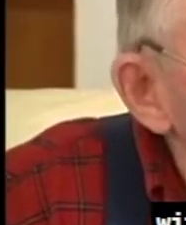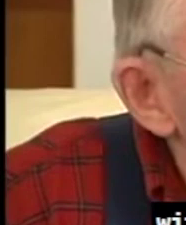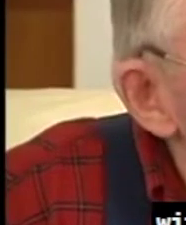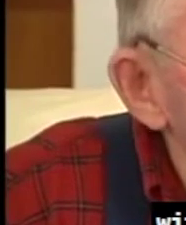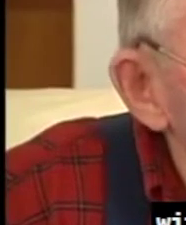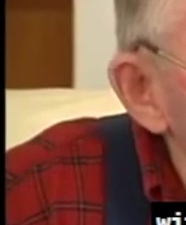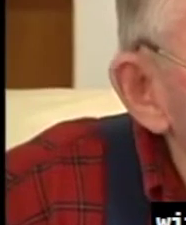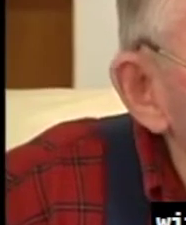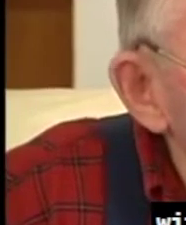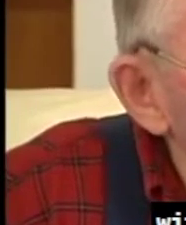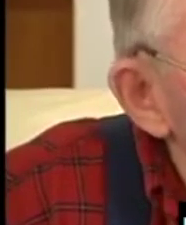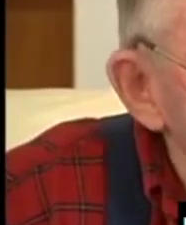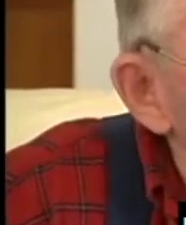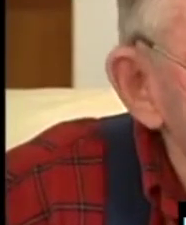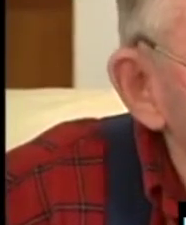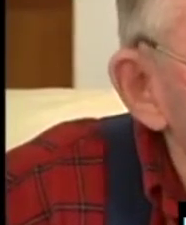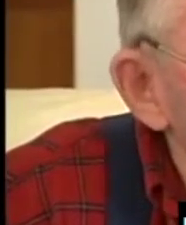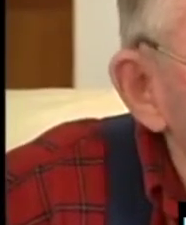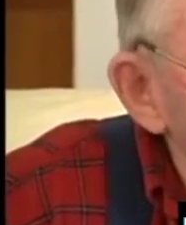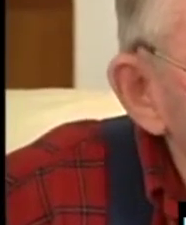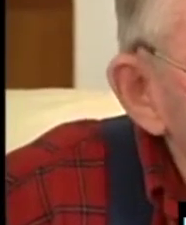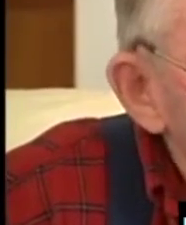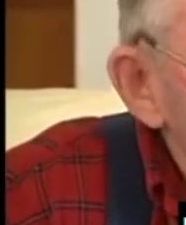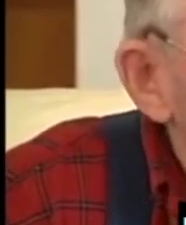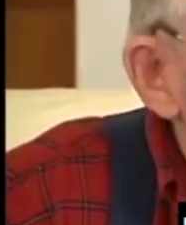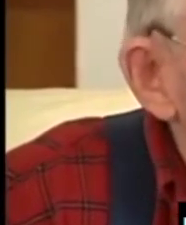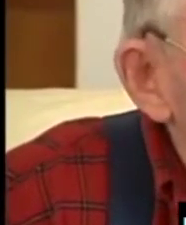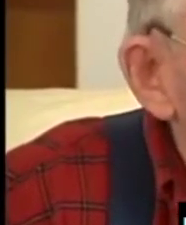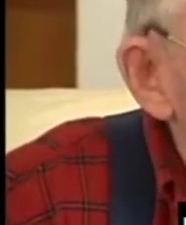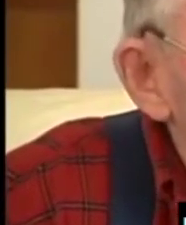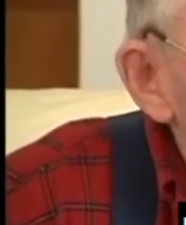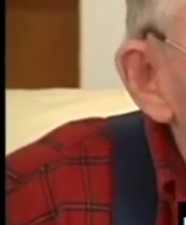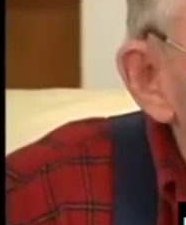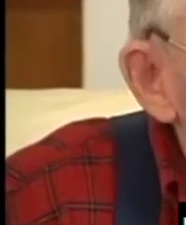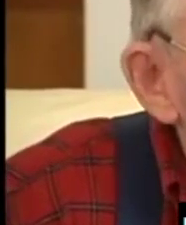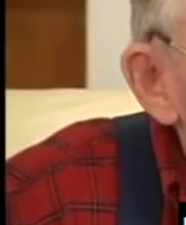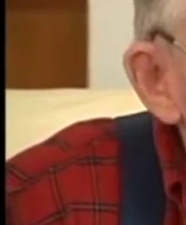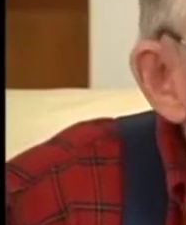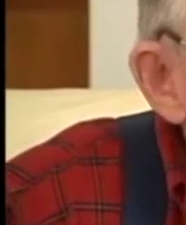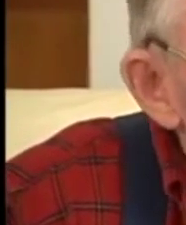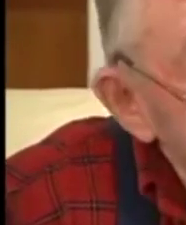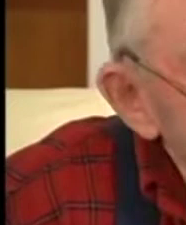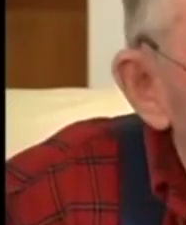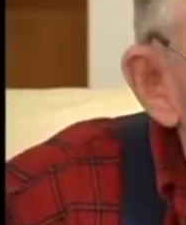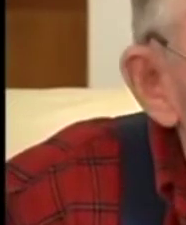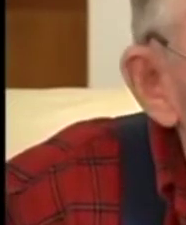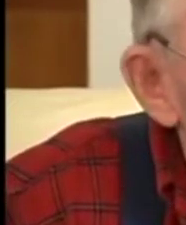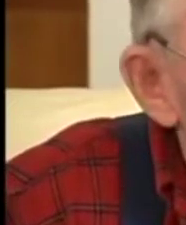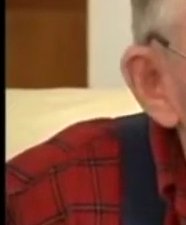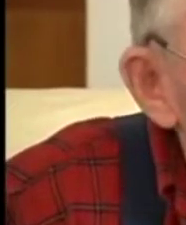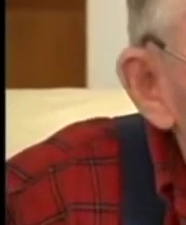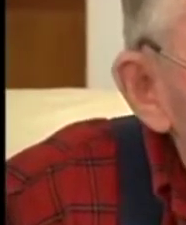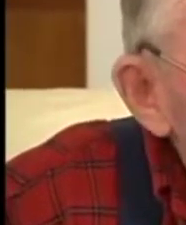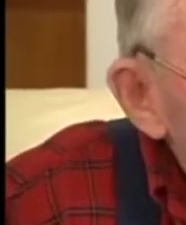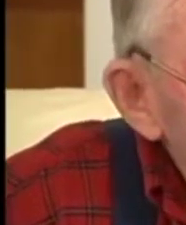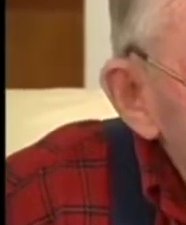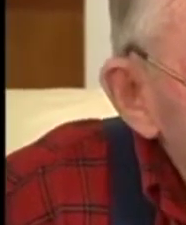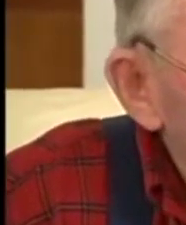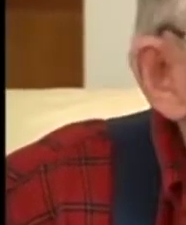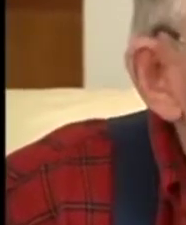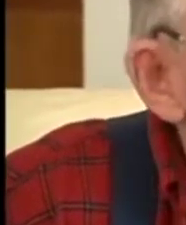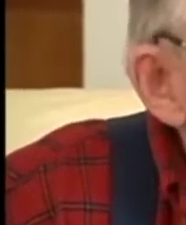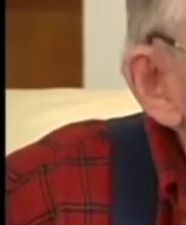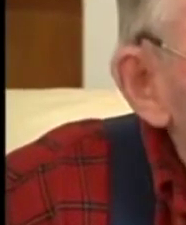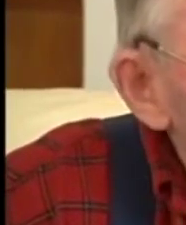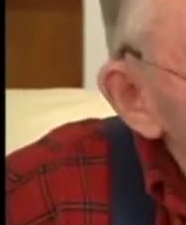It wasn't easy because they couldn't spell. See, they never went to school, so they might know the first two, three letters, and you had to guess what the rest of them were.